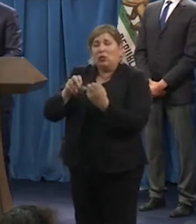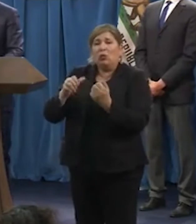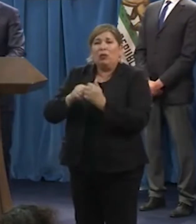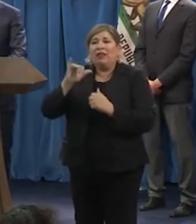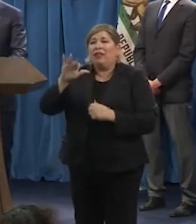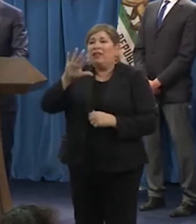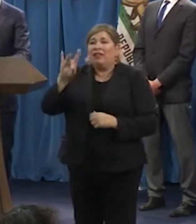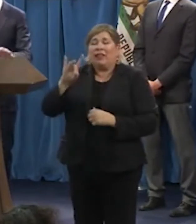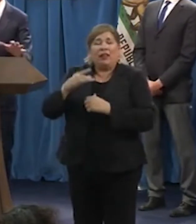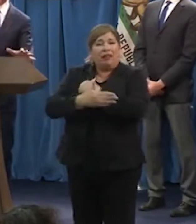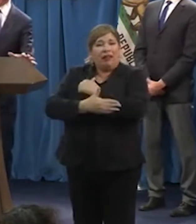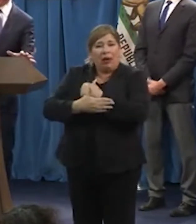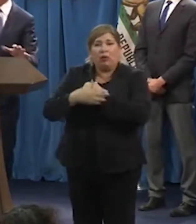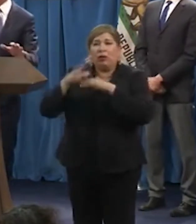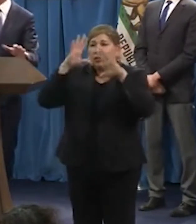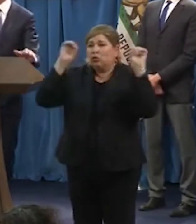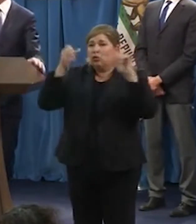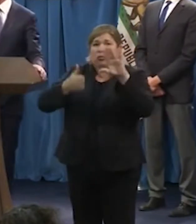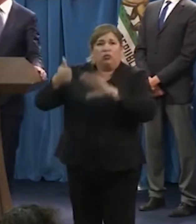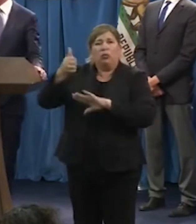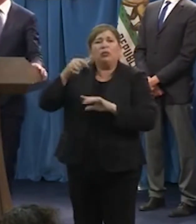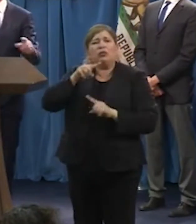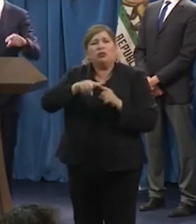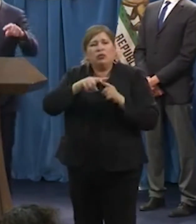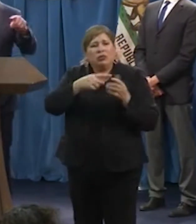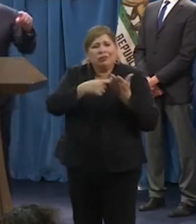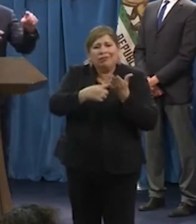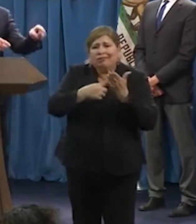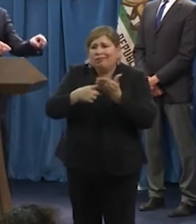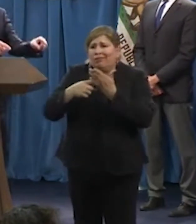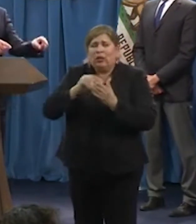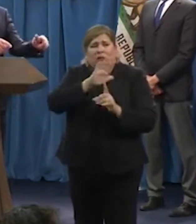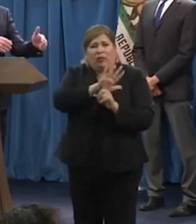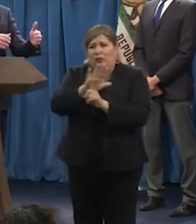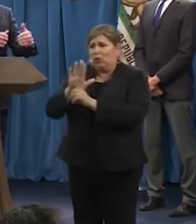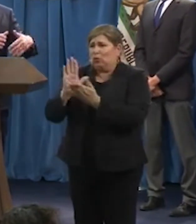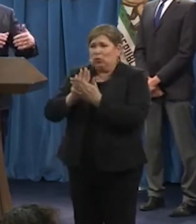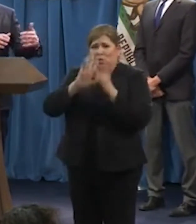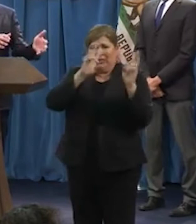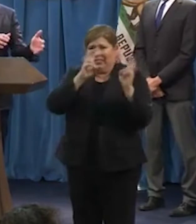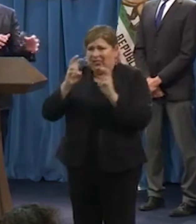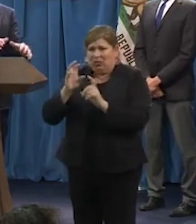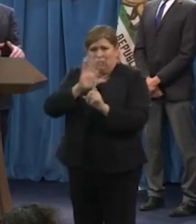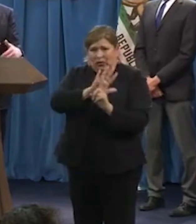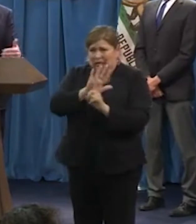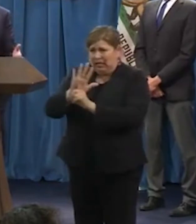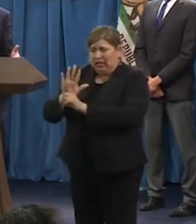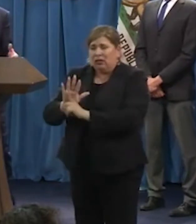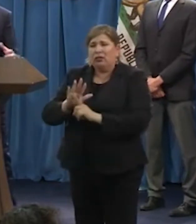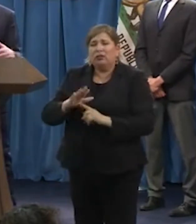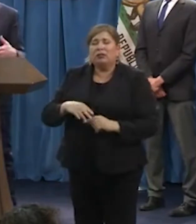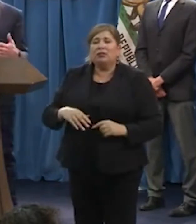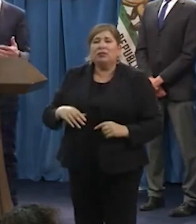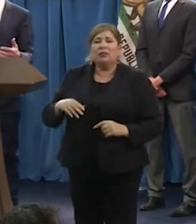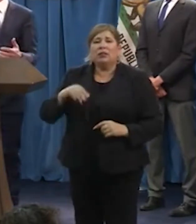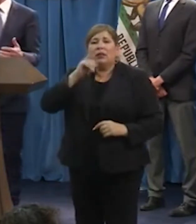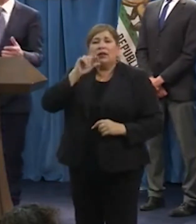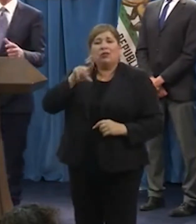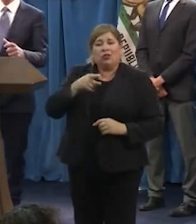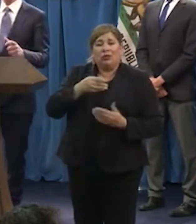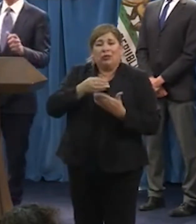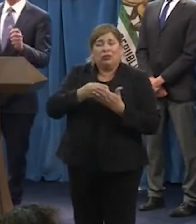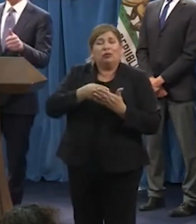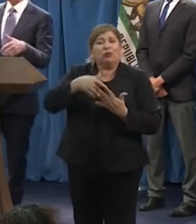county superintendents to understand those nuances, complexities. 2 days ago, we talked about those complexities, not just being from a